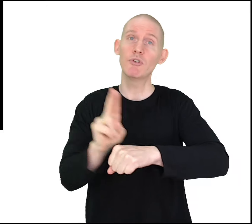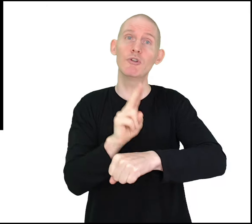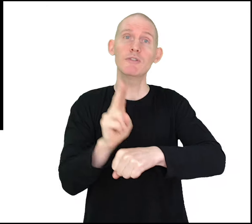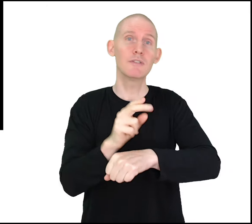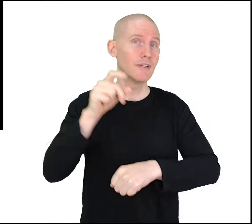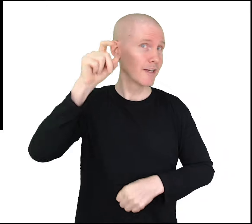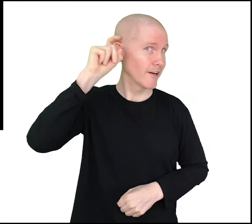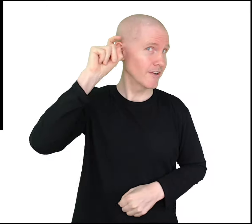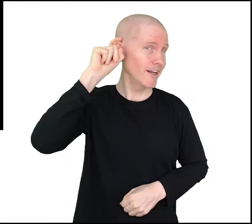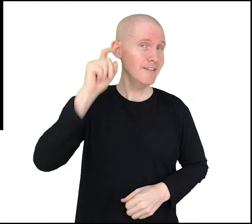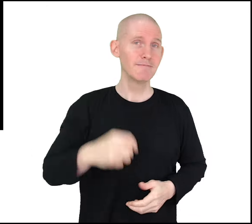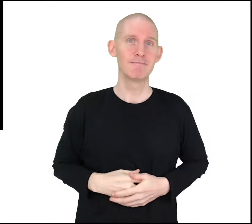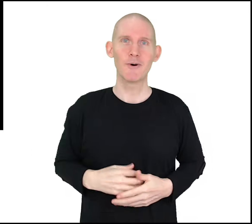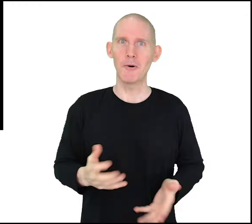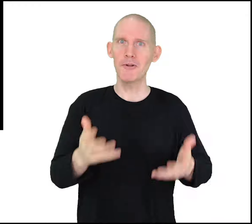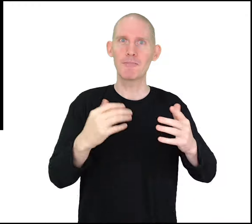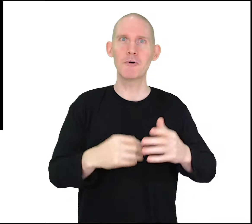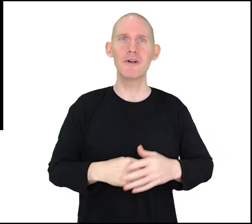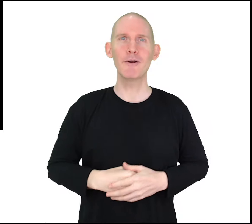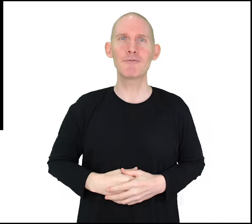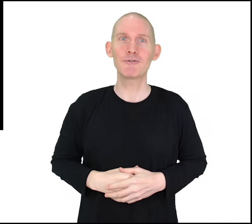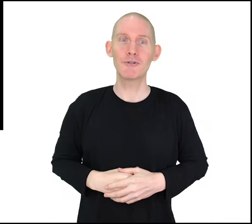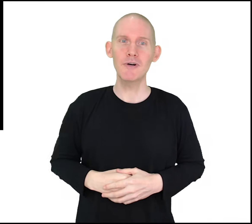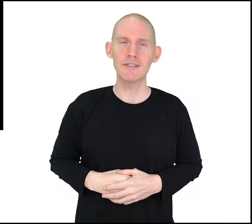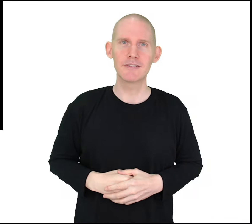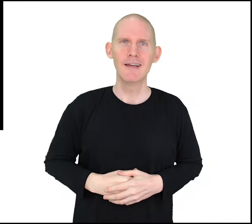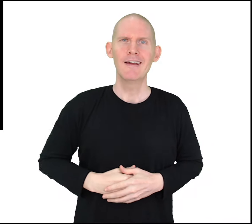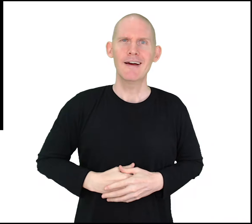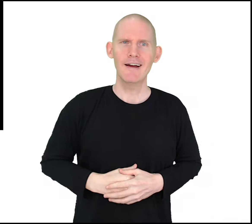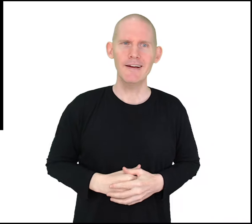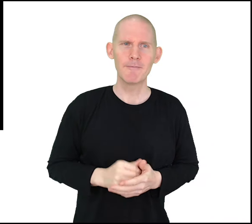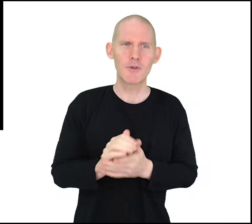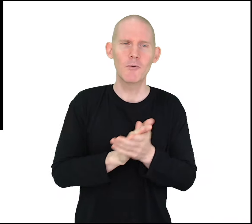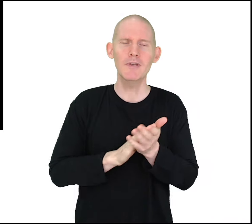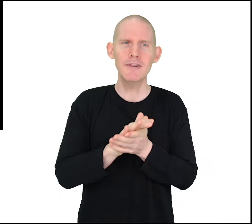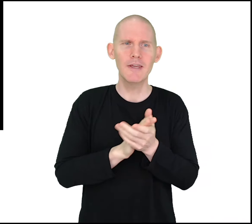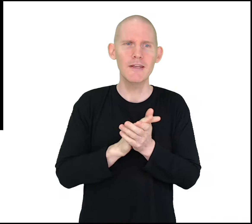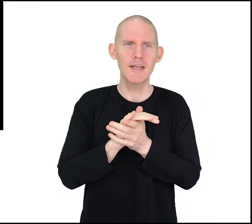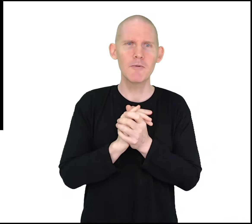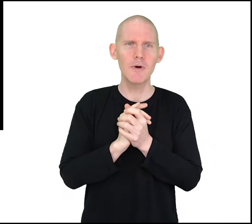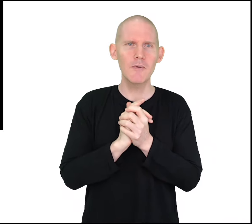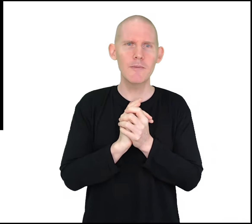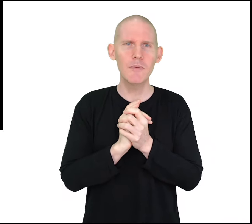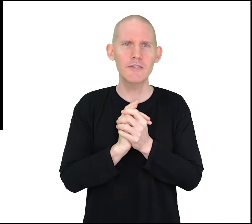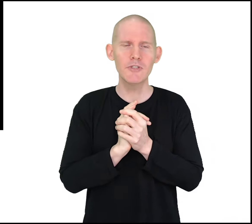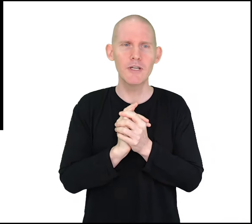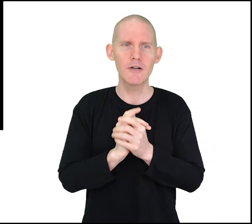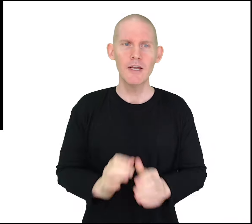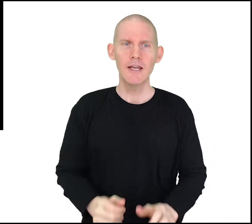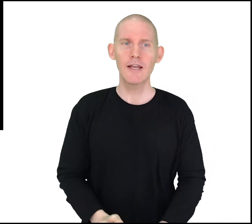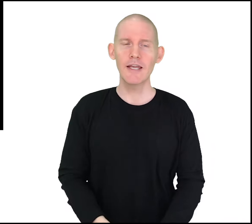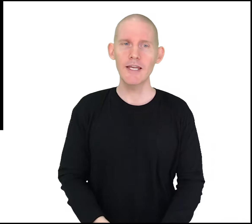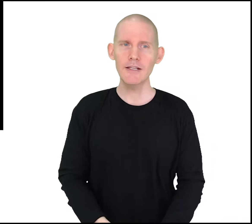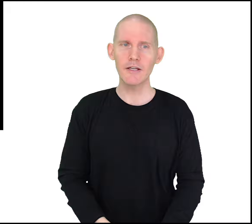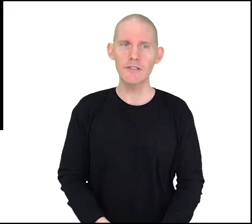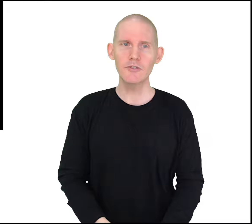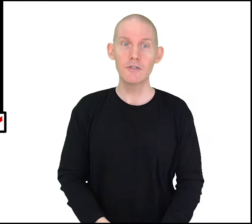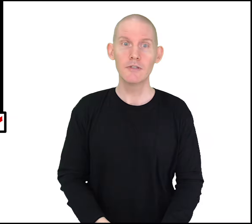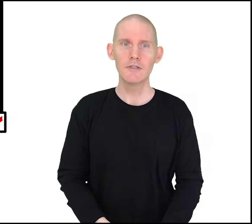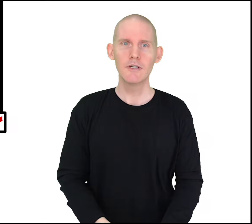use hearing aid, or the pronoun of your choice. Aha. One thing that we might want to mention here, in English,